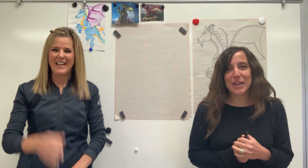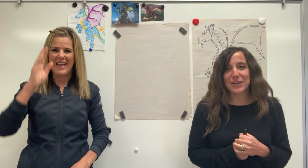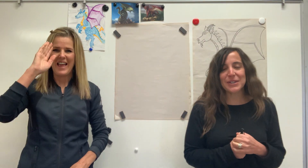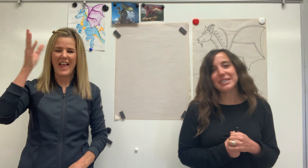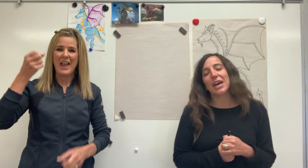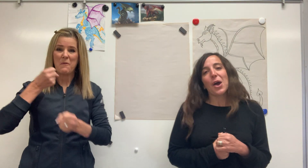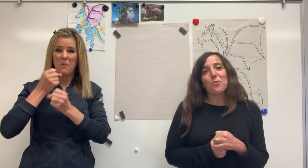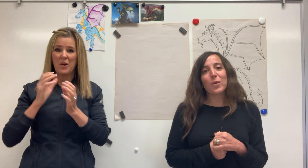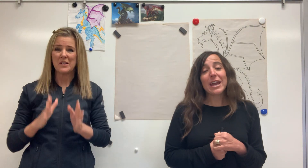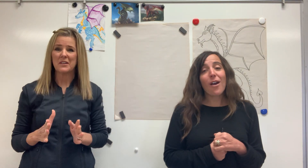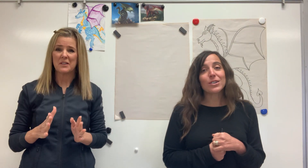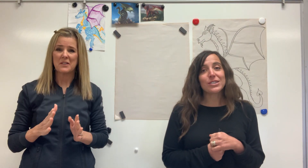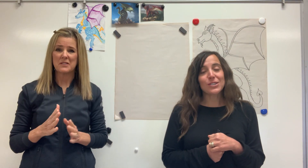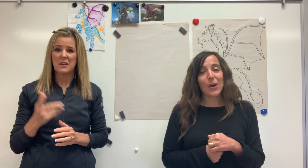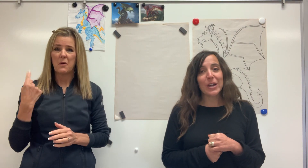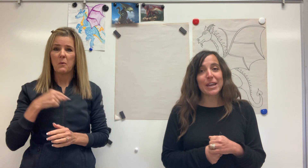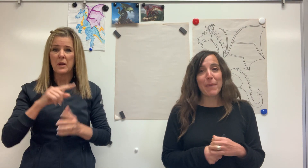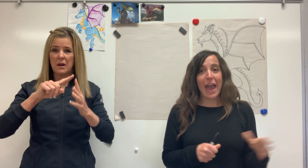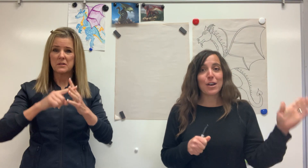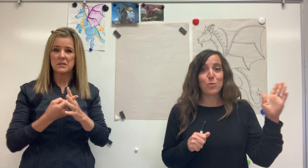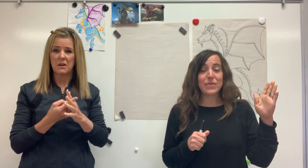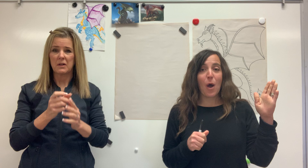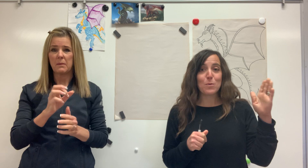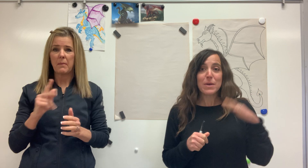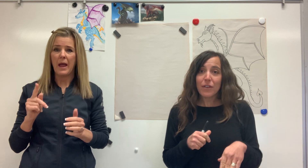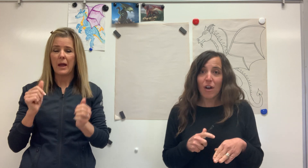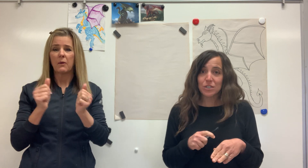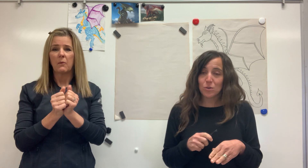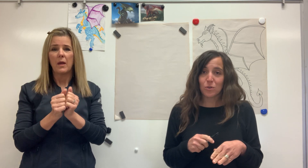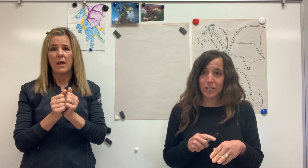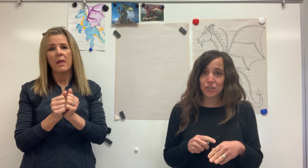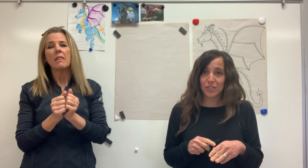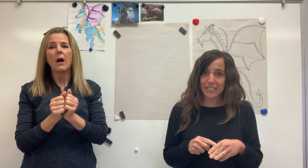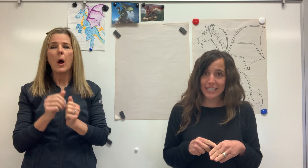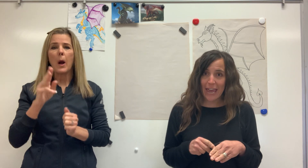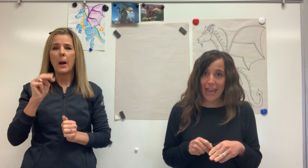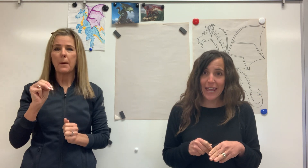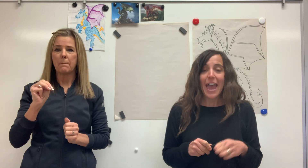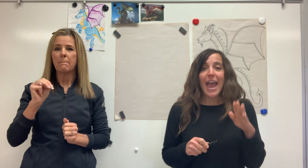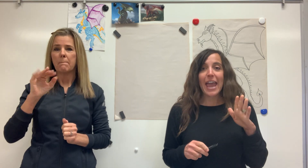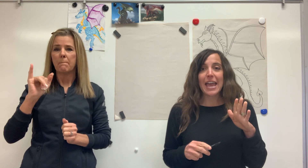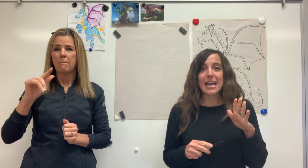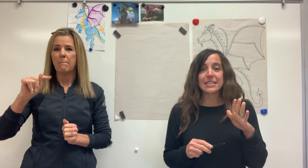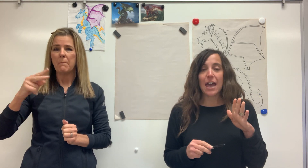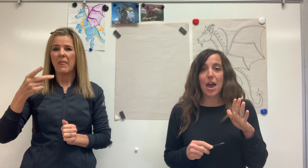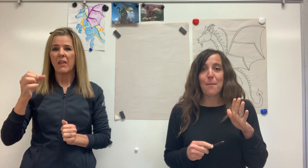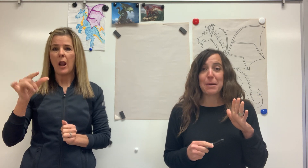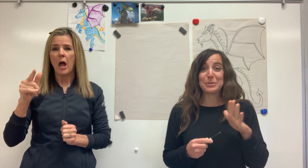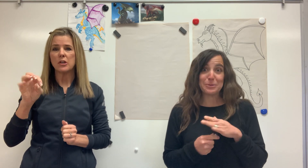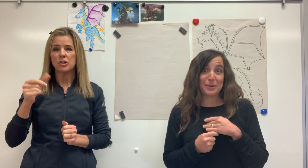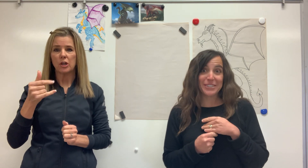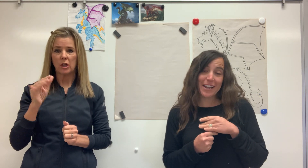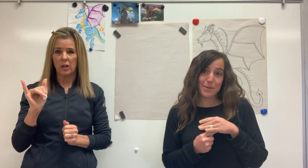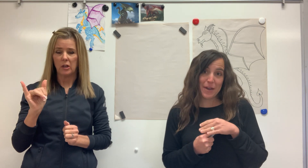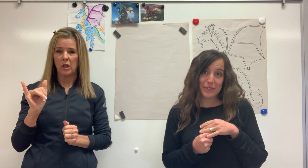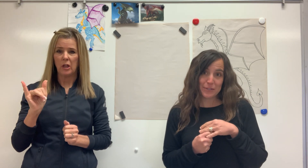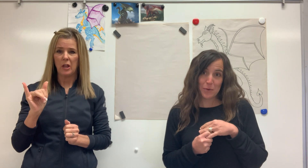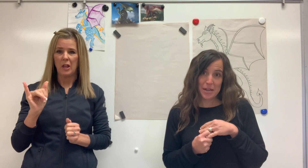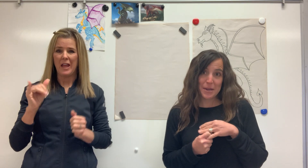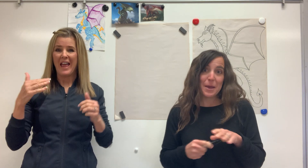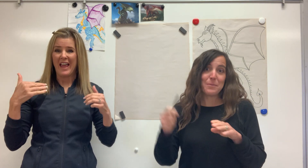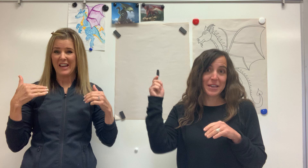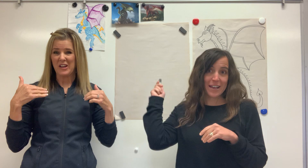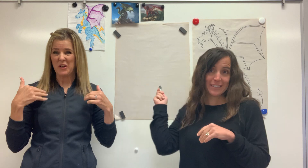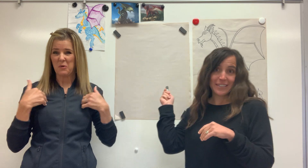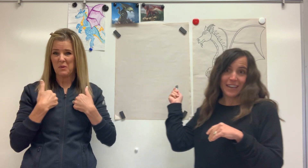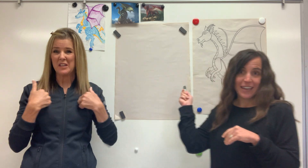Hey warriors, we are starting back with our mythological creatures today, and I'm super excited about this